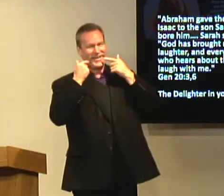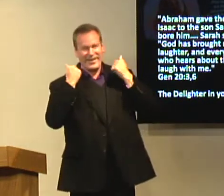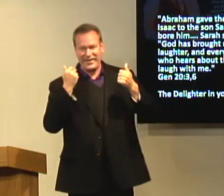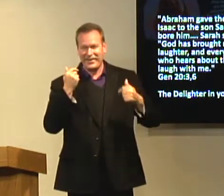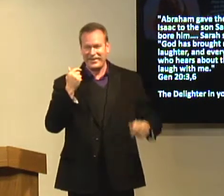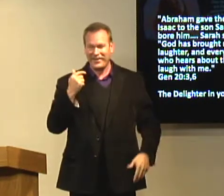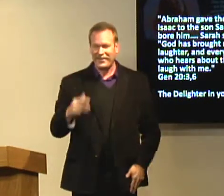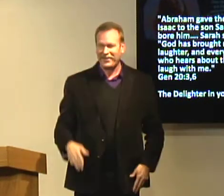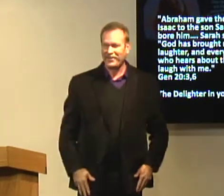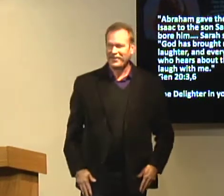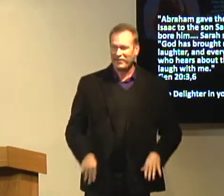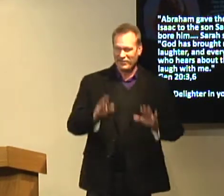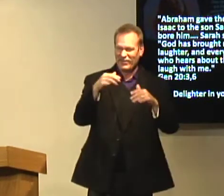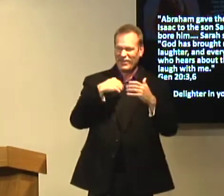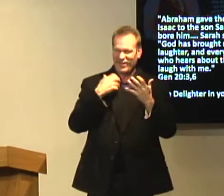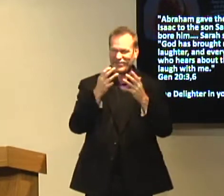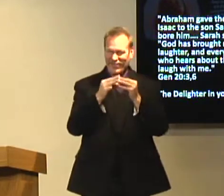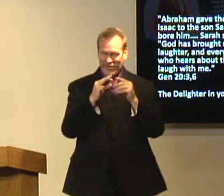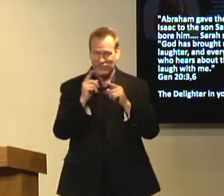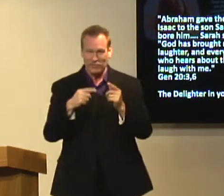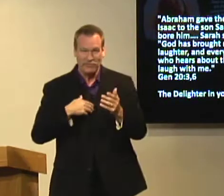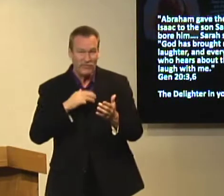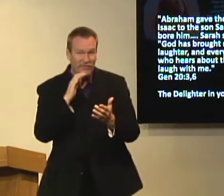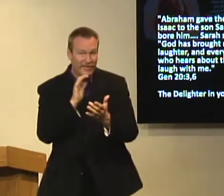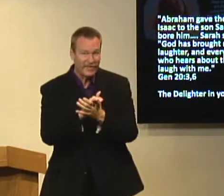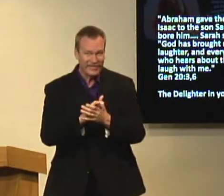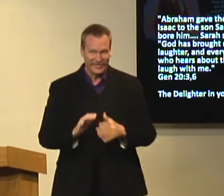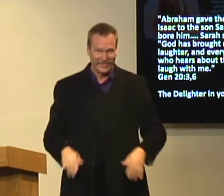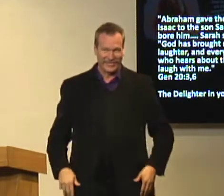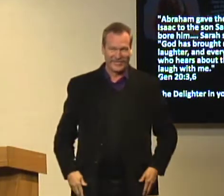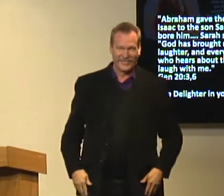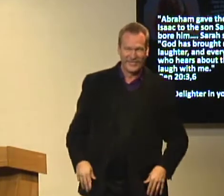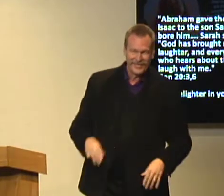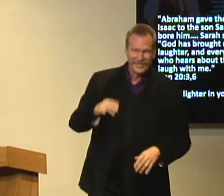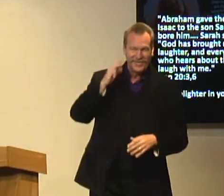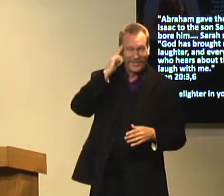laughter. He is the one that brought joy and laughter to his family.